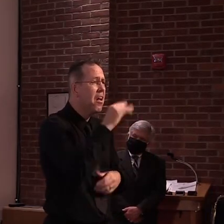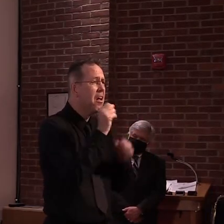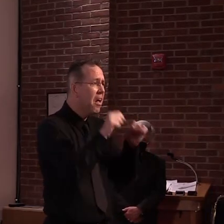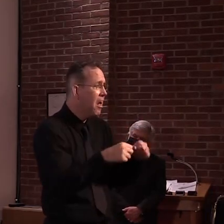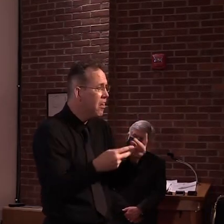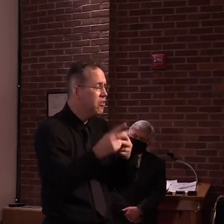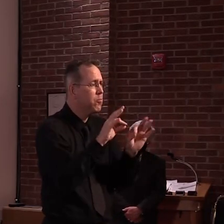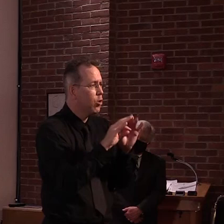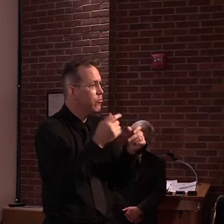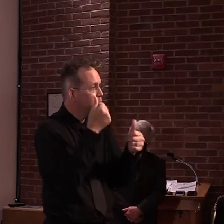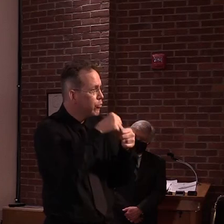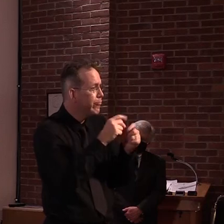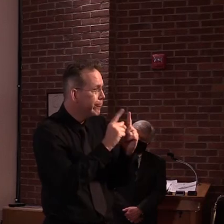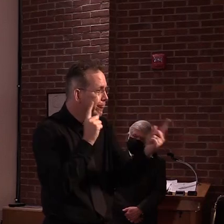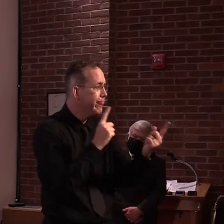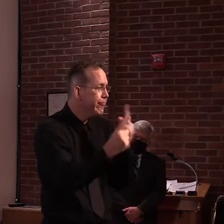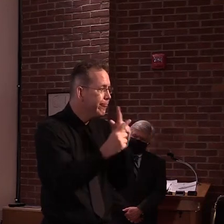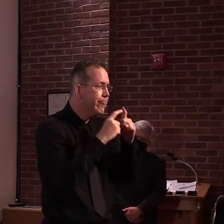same.